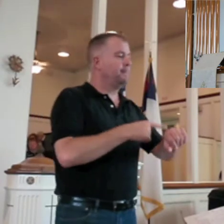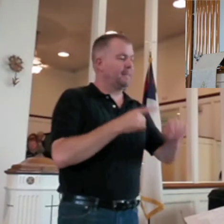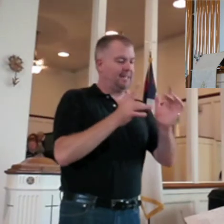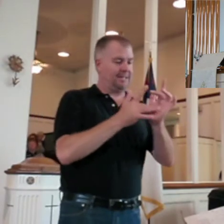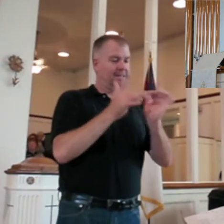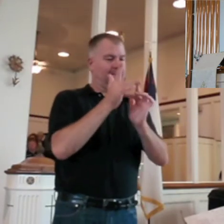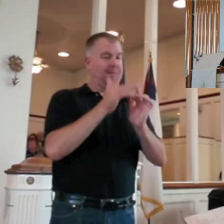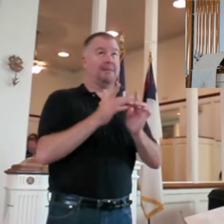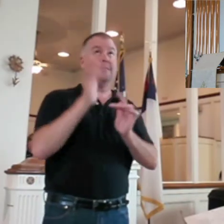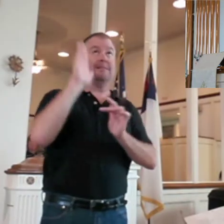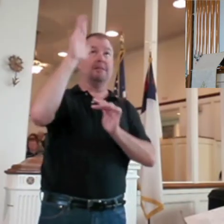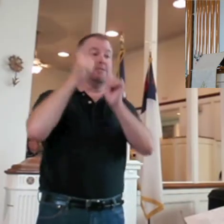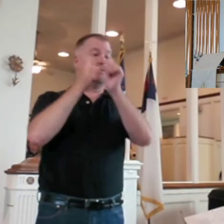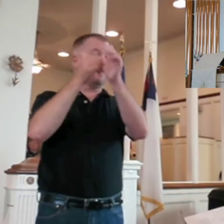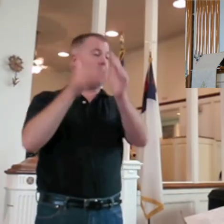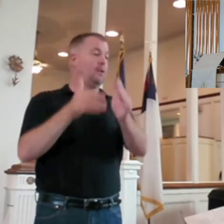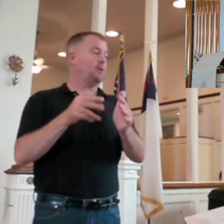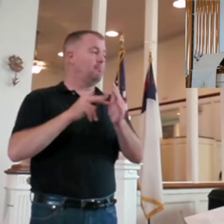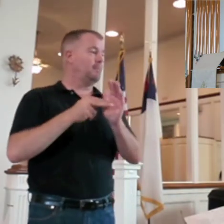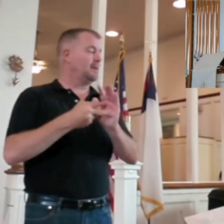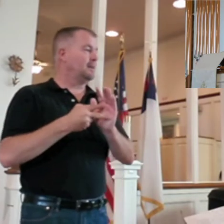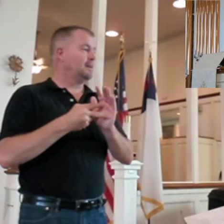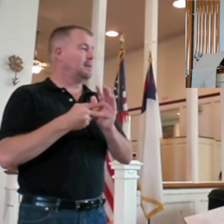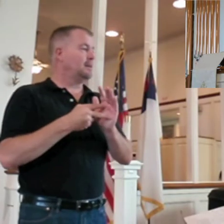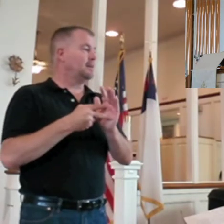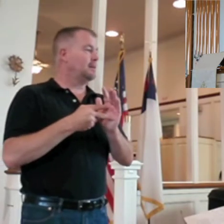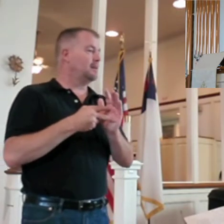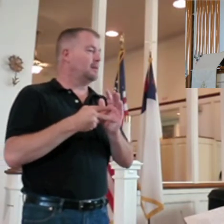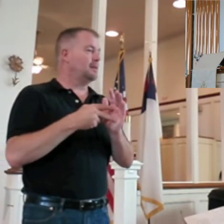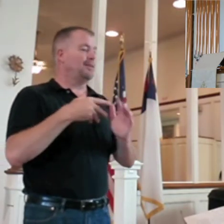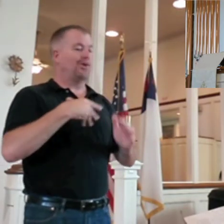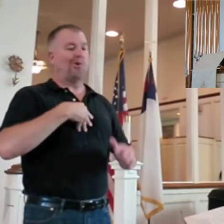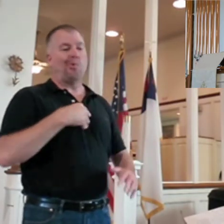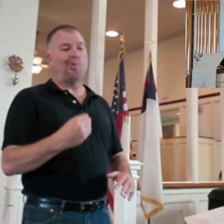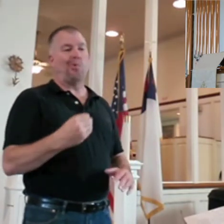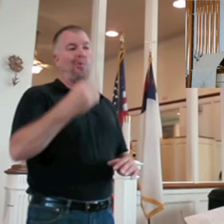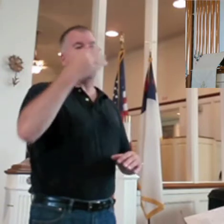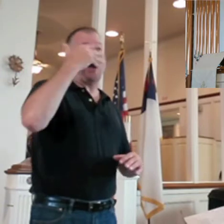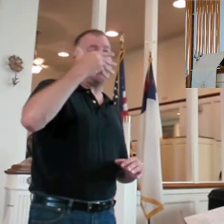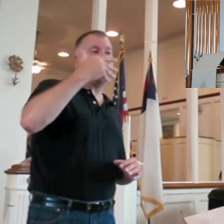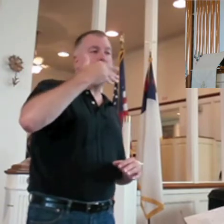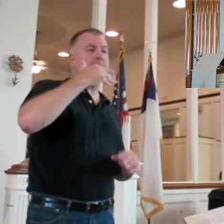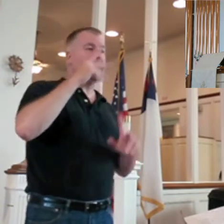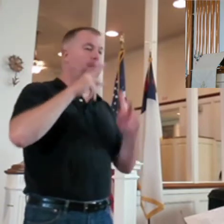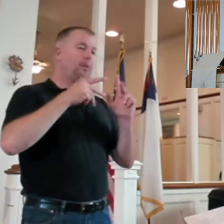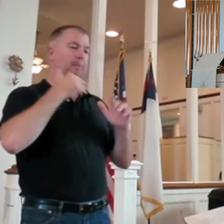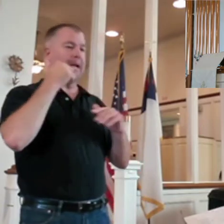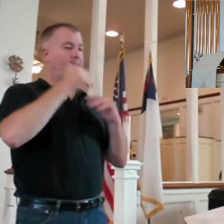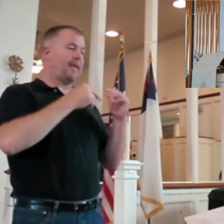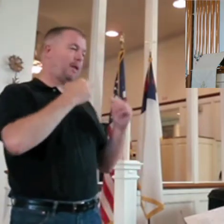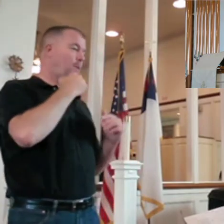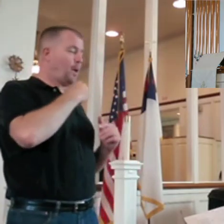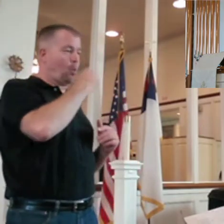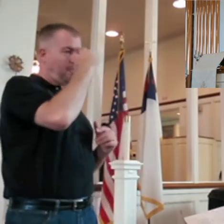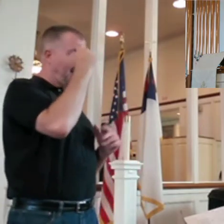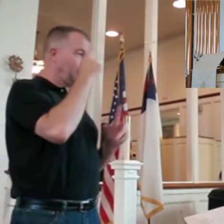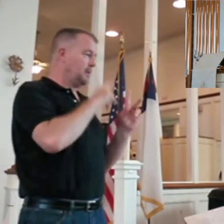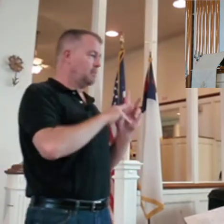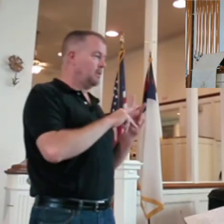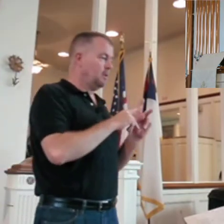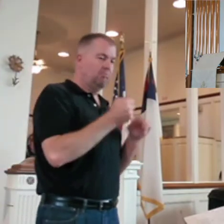the followers of Christ had to realize that this meant no more white over yellow or red or brown or